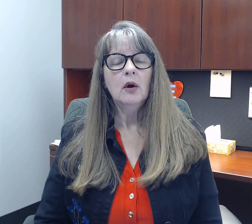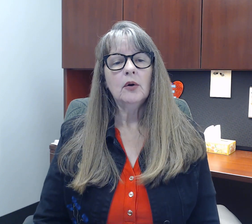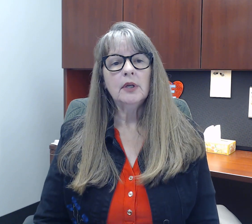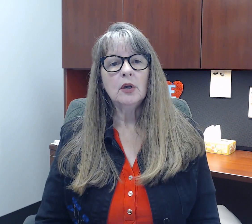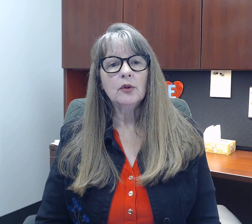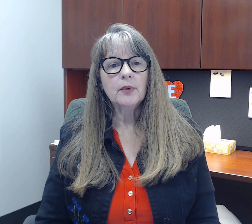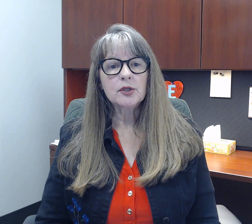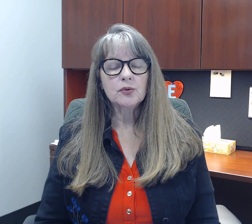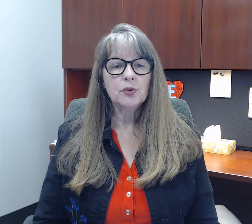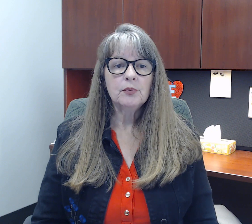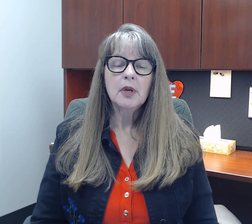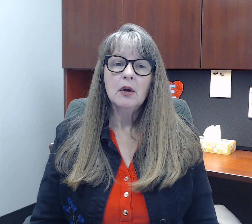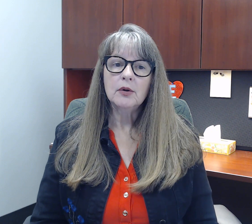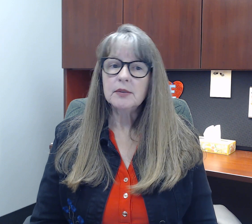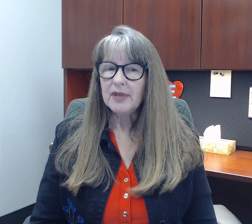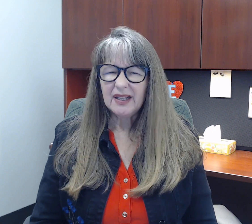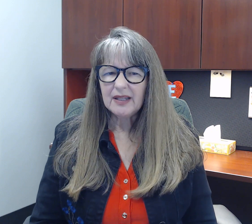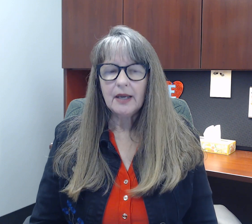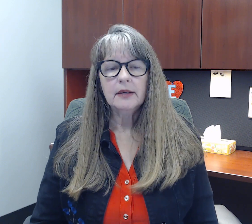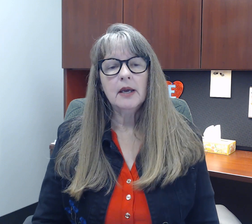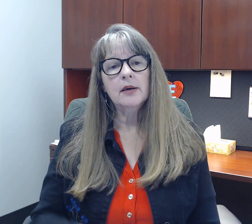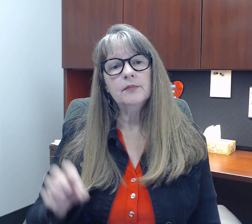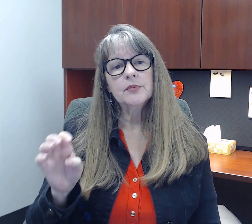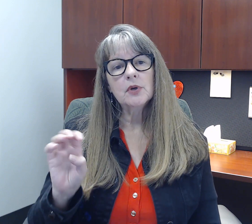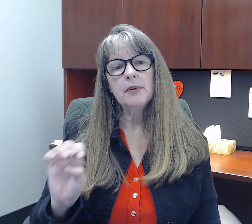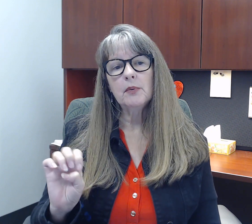need to go to the restroom, or something like that. So people will